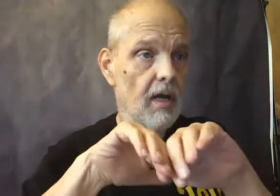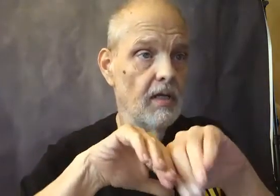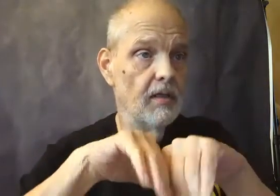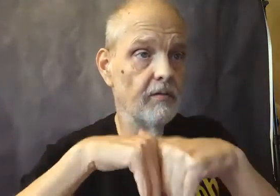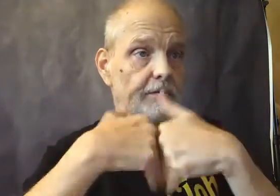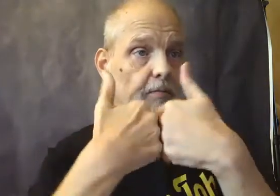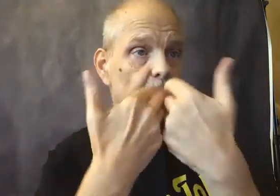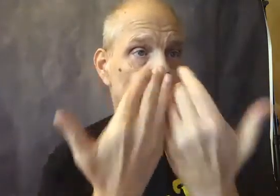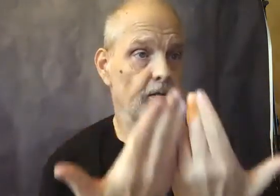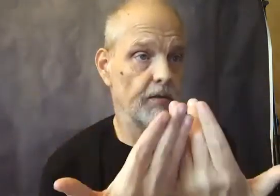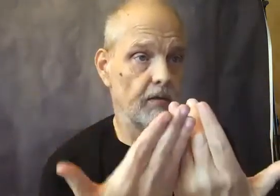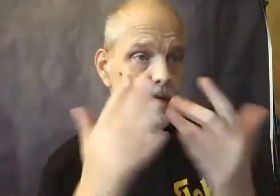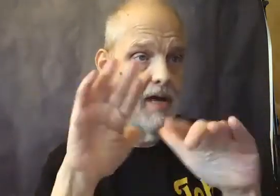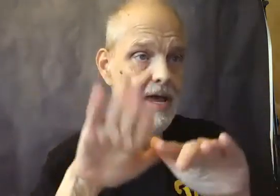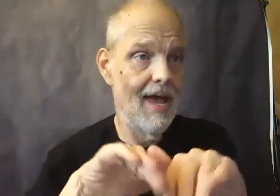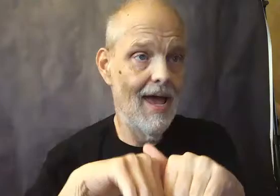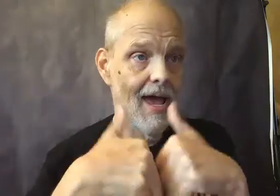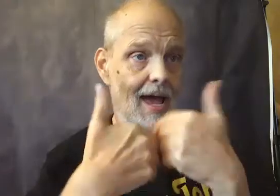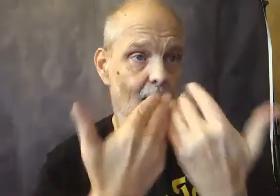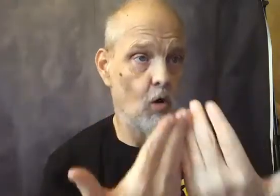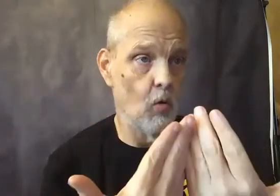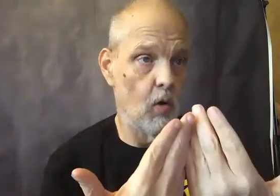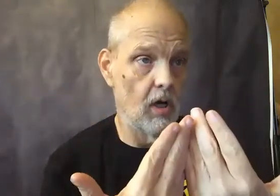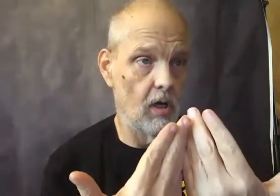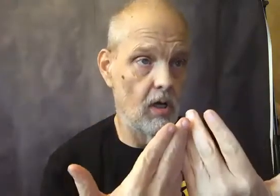and then you flip them around. How?